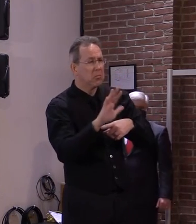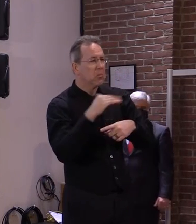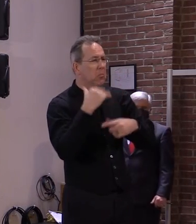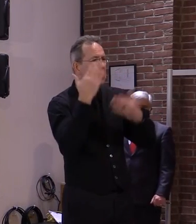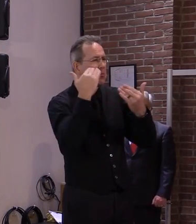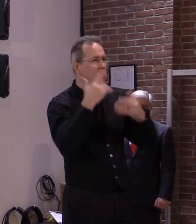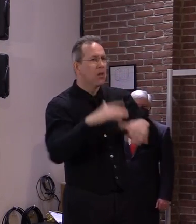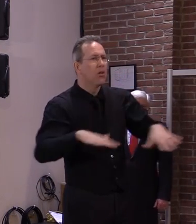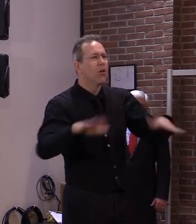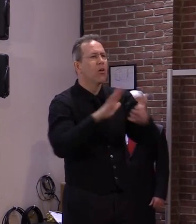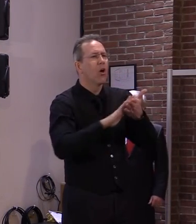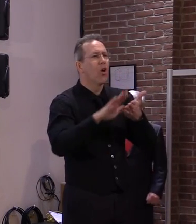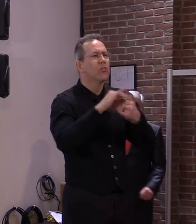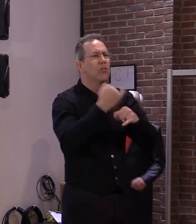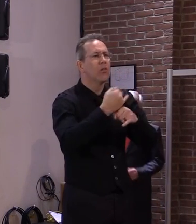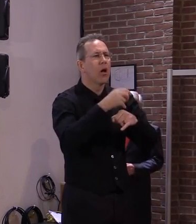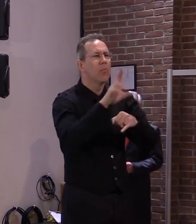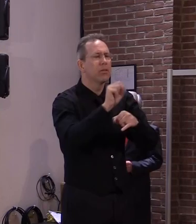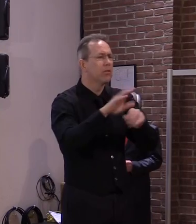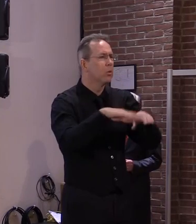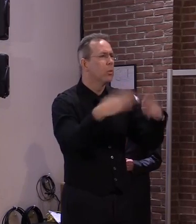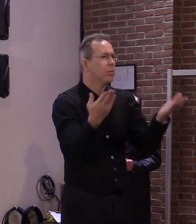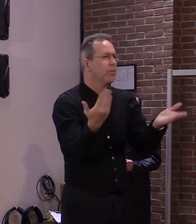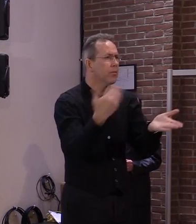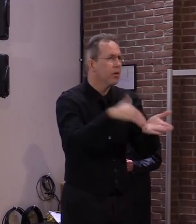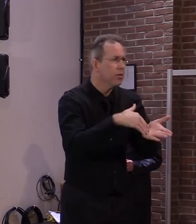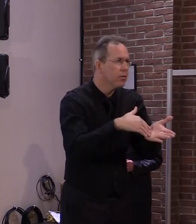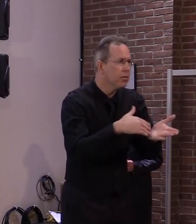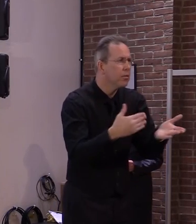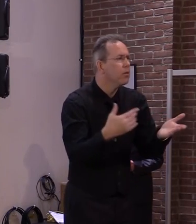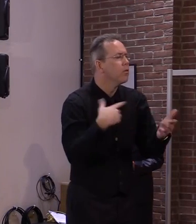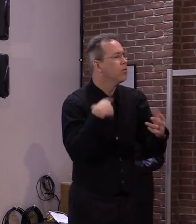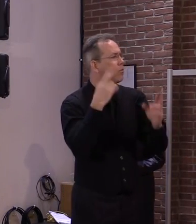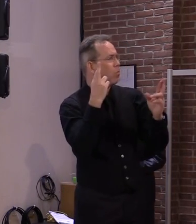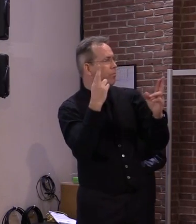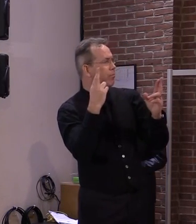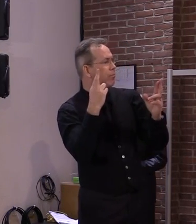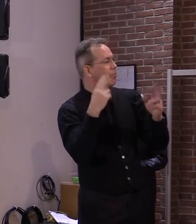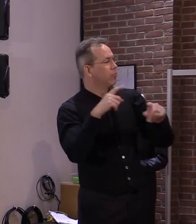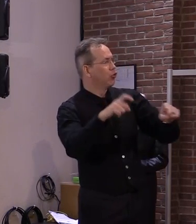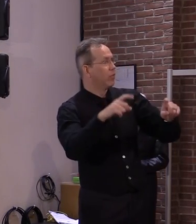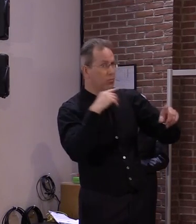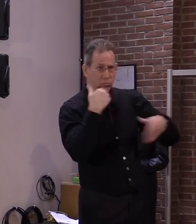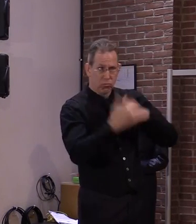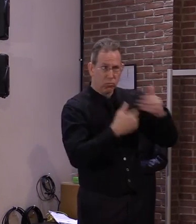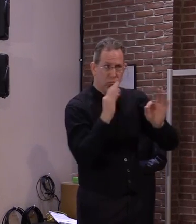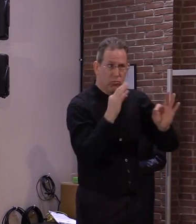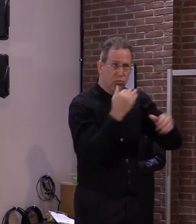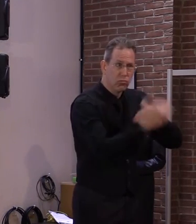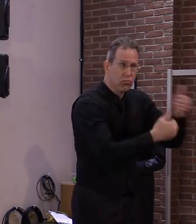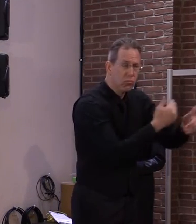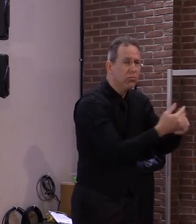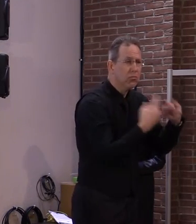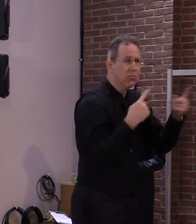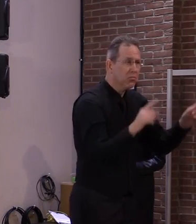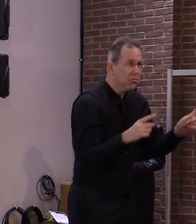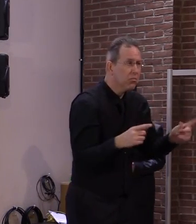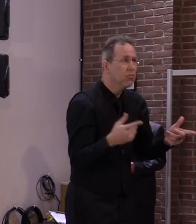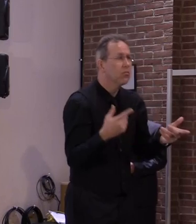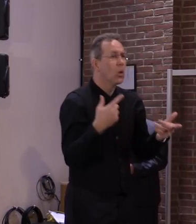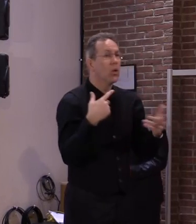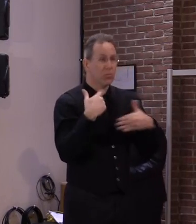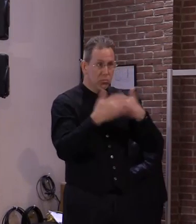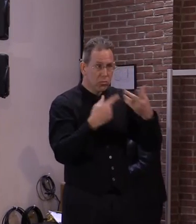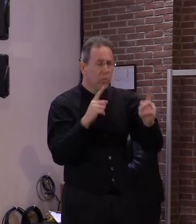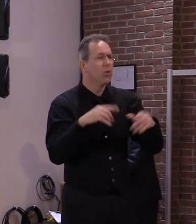re-engagement with the higher education, with colleges and universities come September. So I would think things may not be exactly